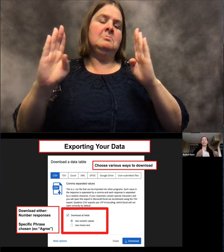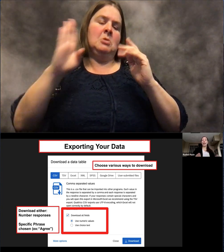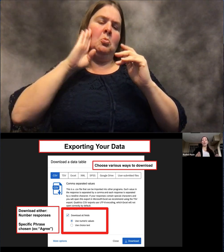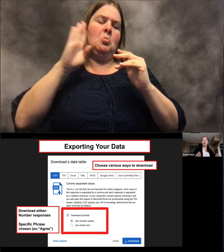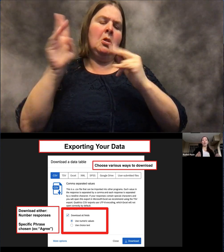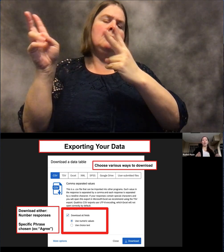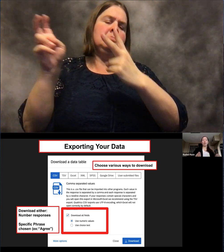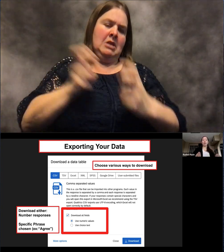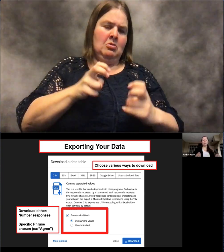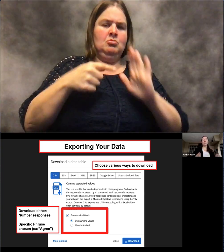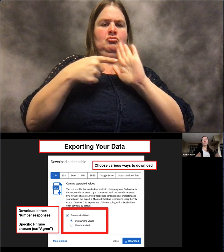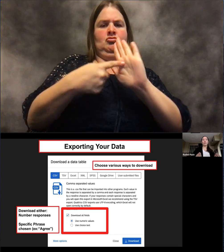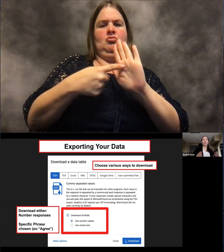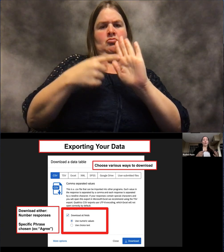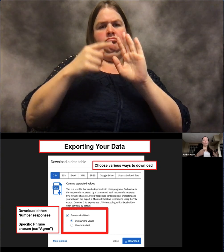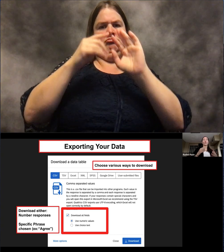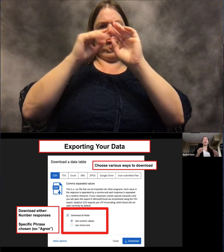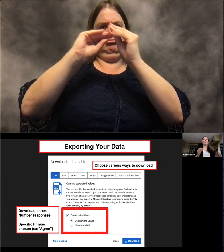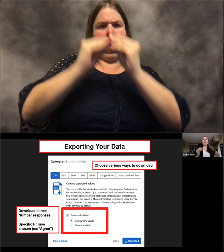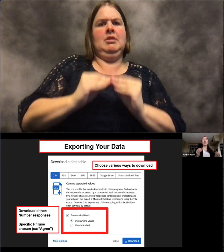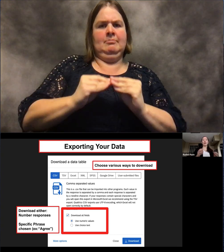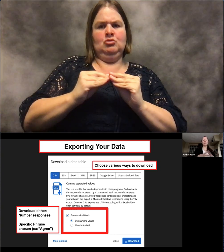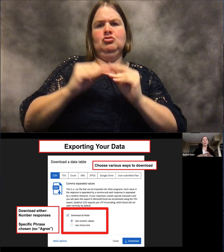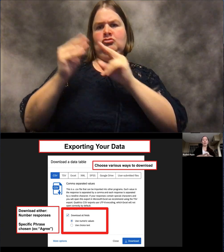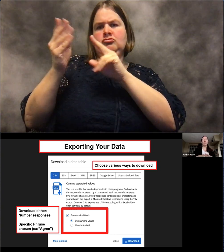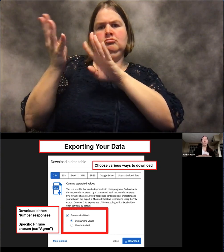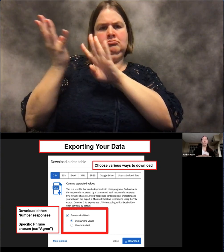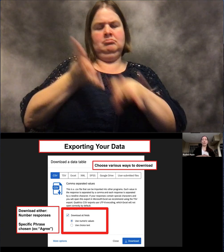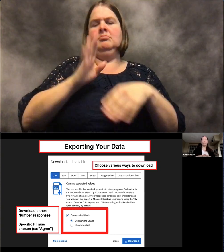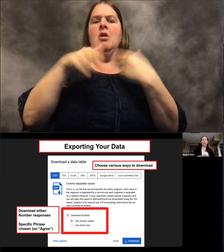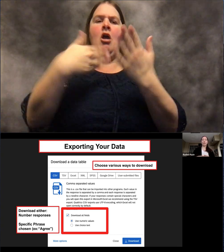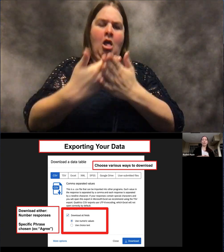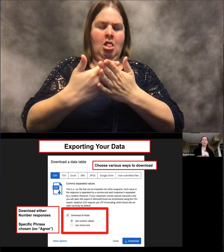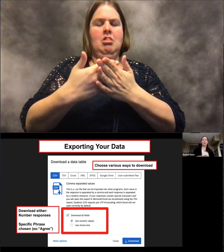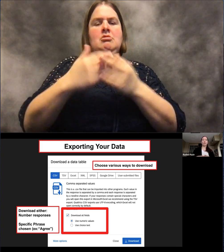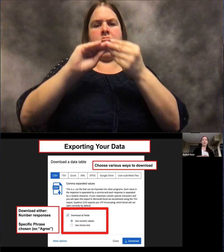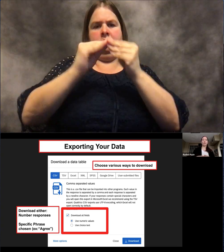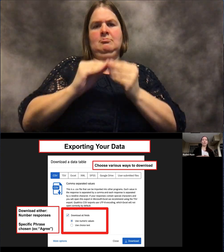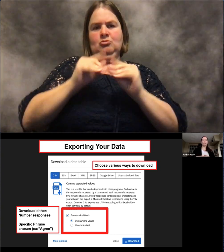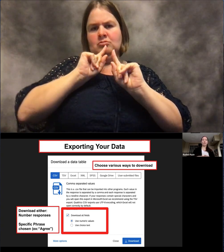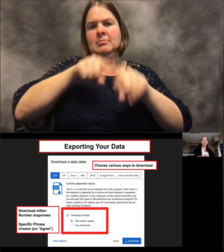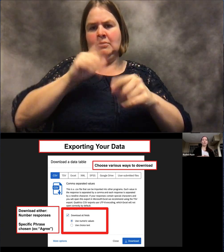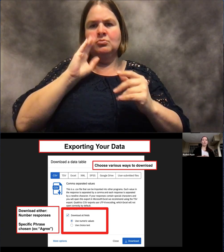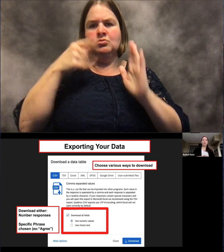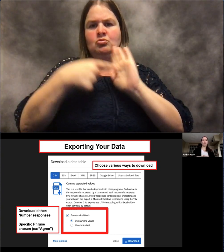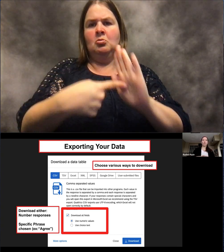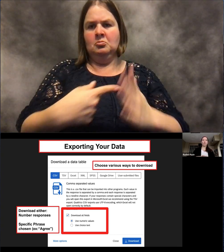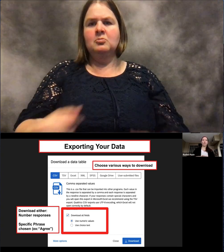it would download those numeric responses.